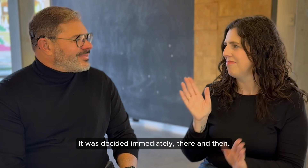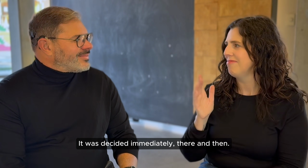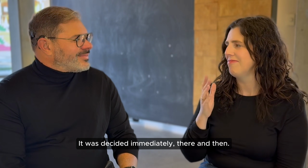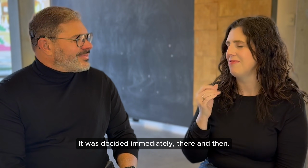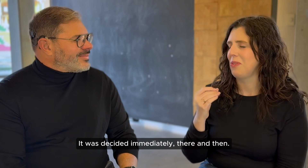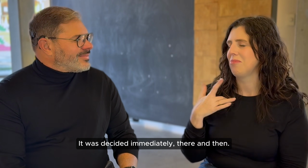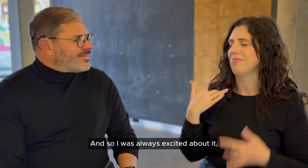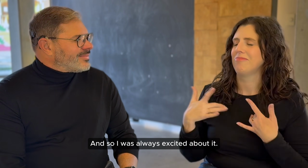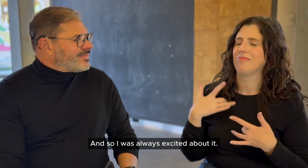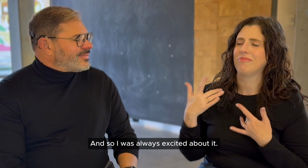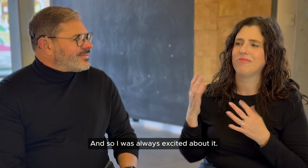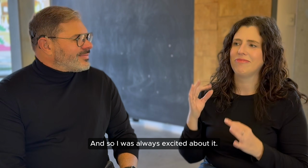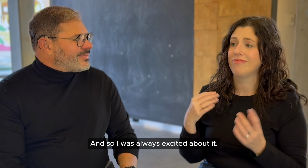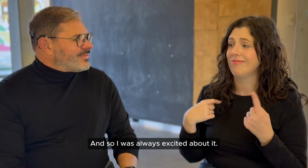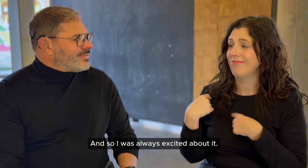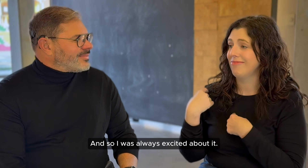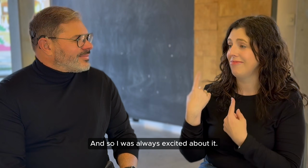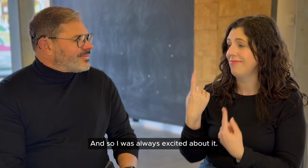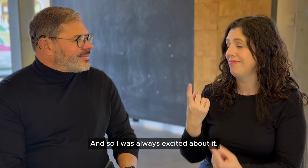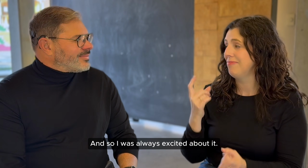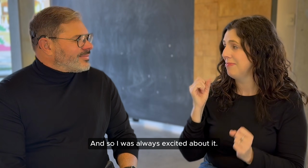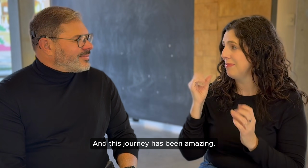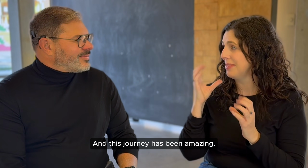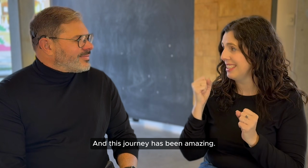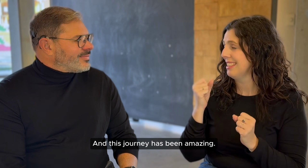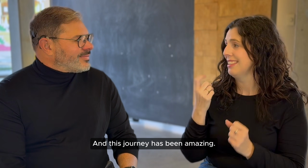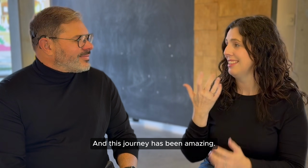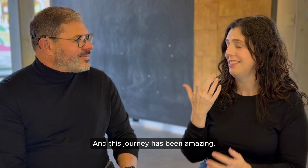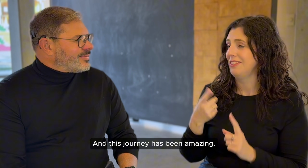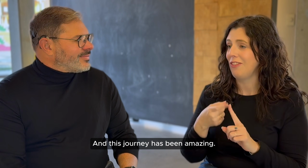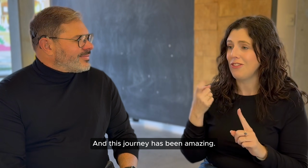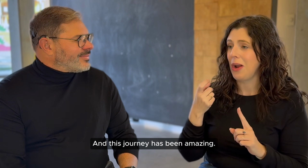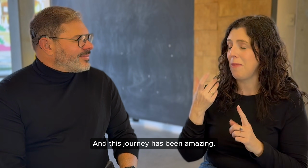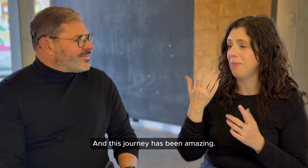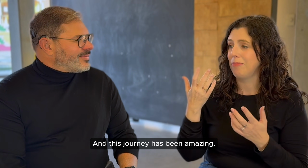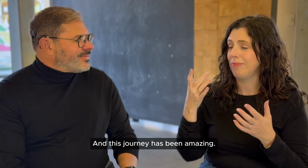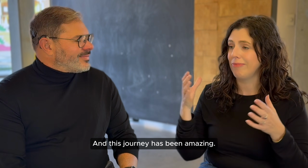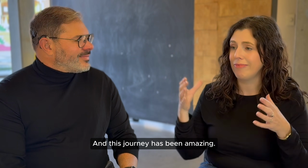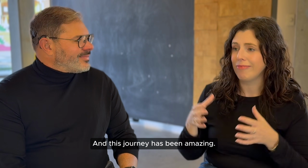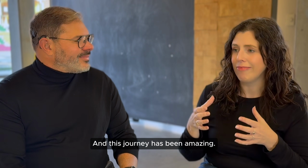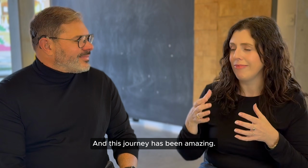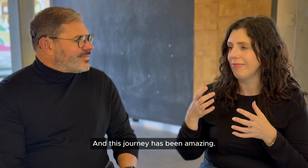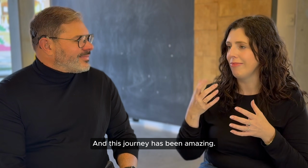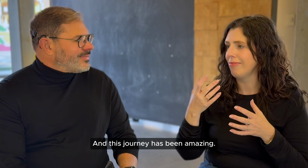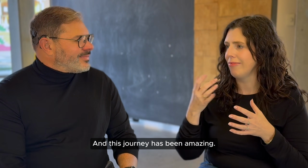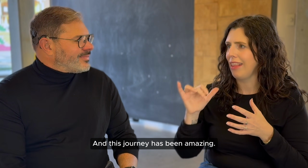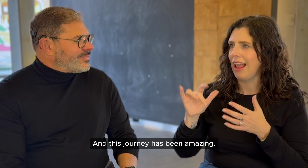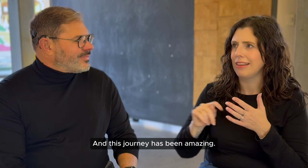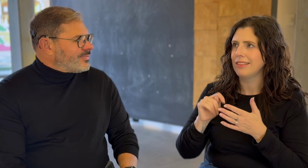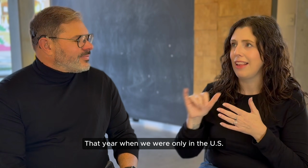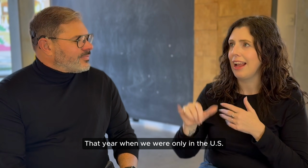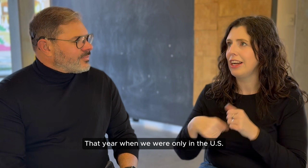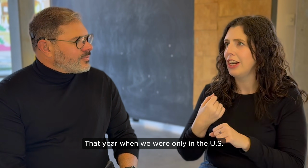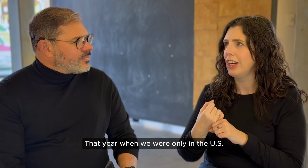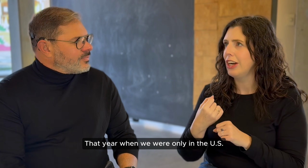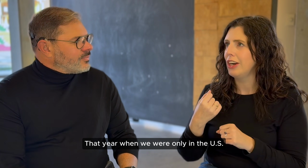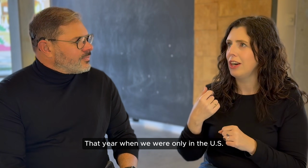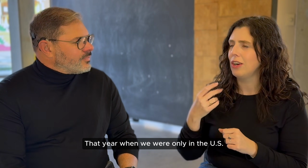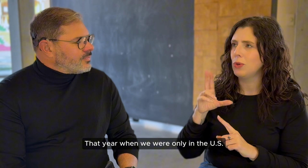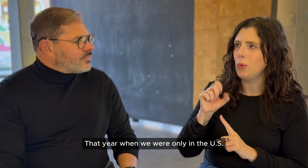there. And so I was always excited about it. And this journey has been amazing from, that year when